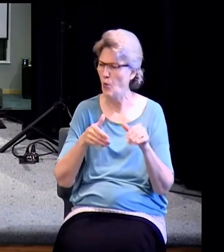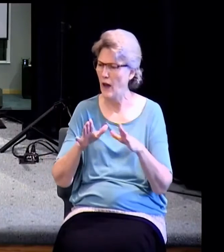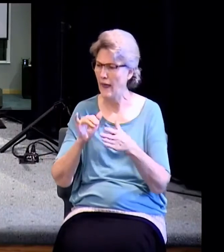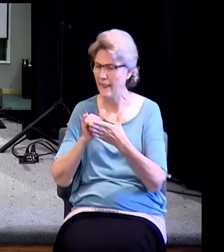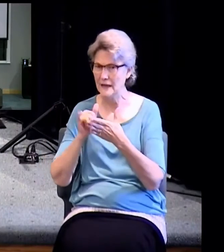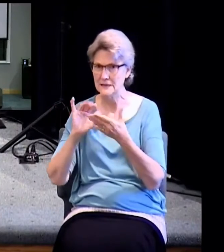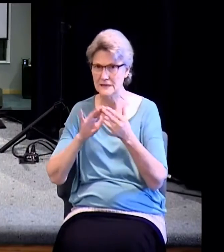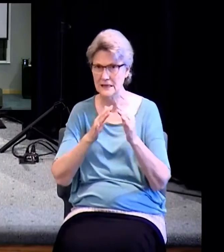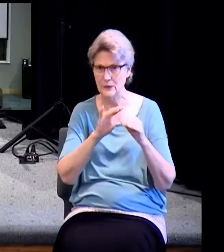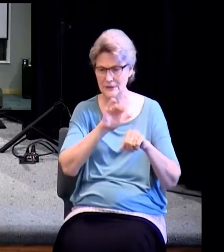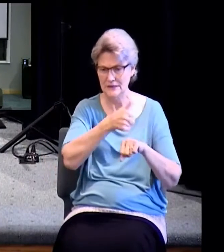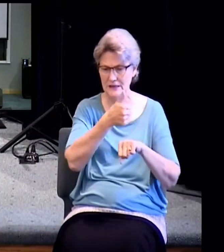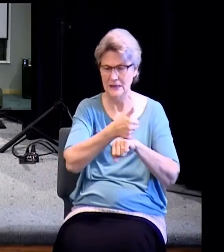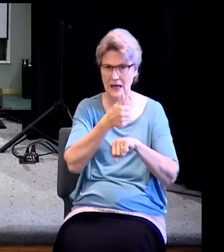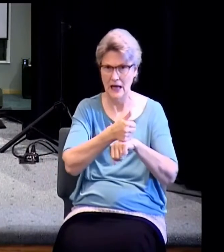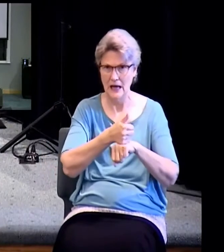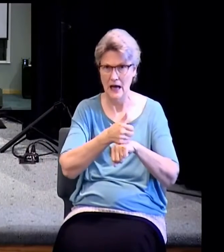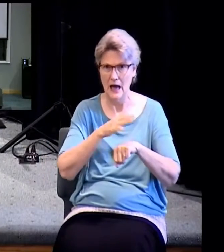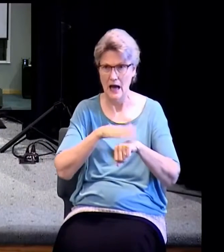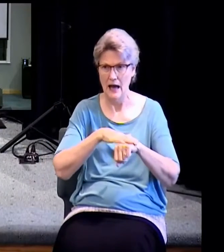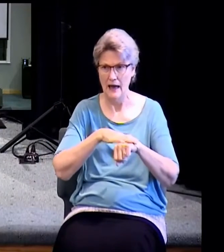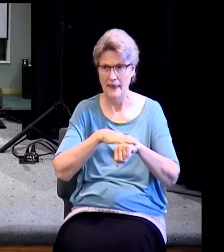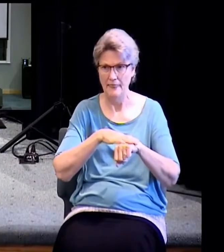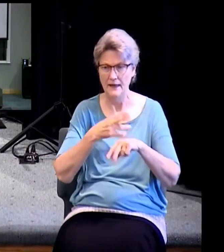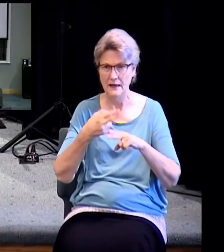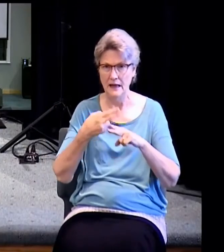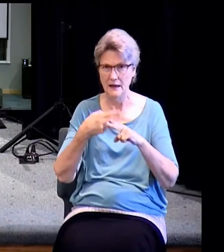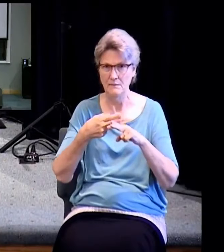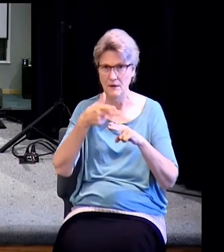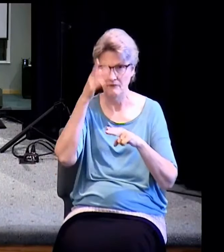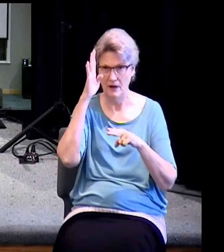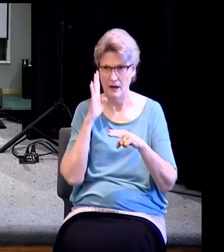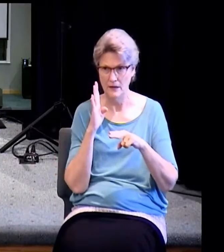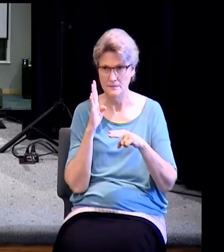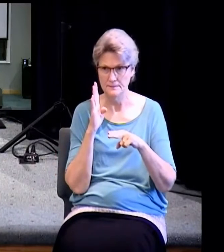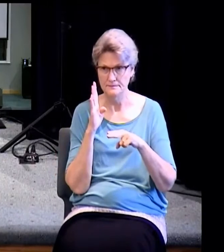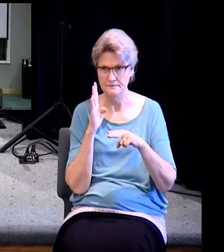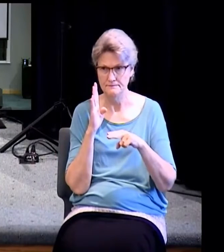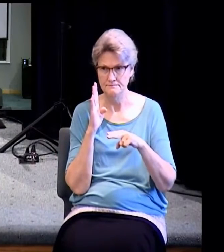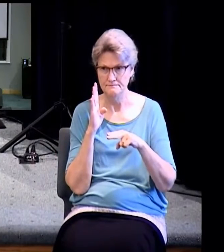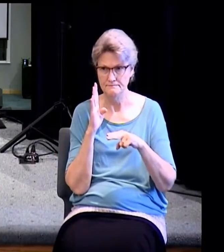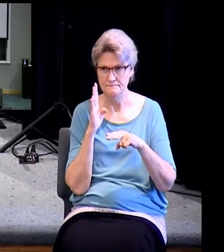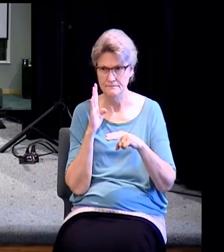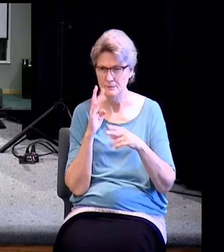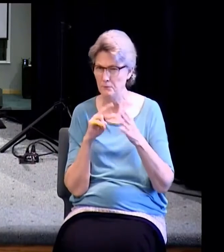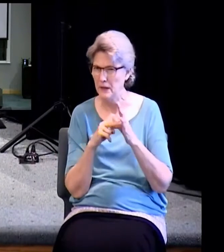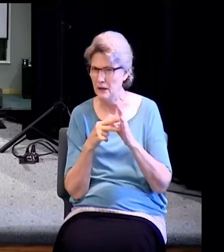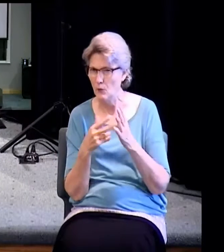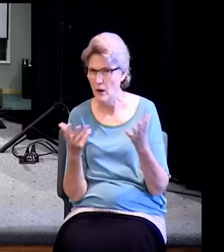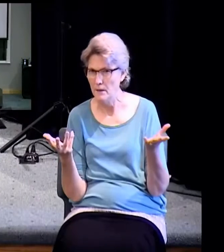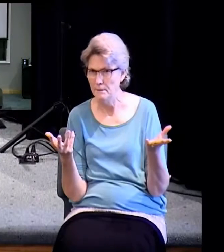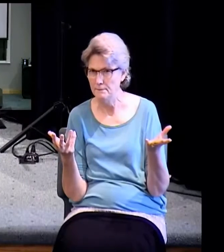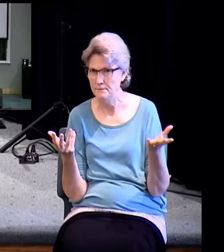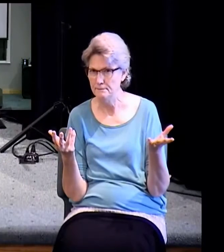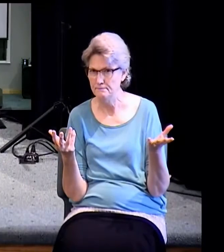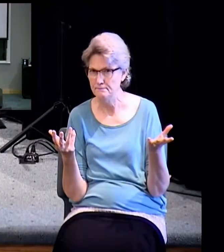was actually seated on top of the name of God. What does that mean?